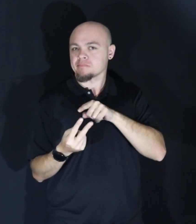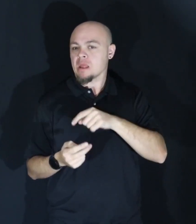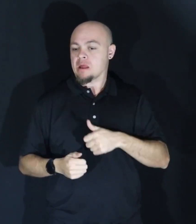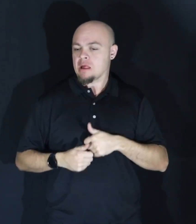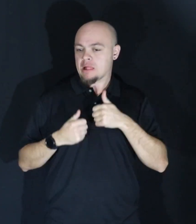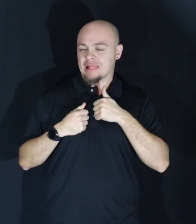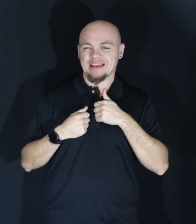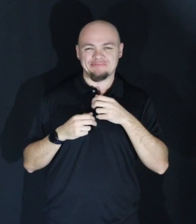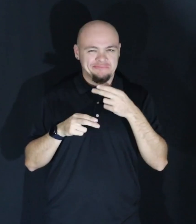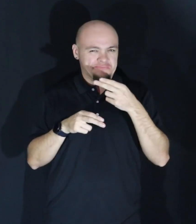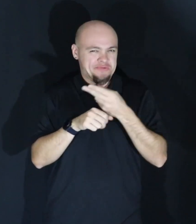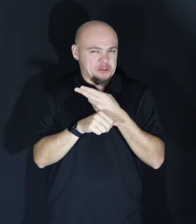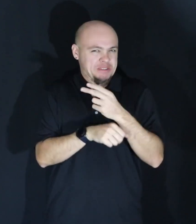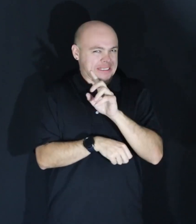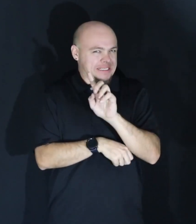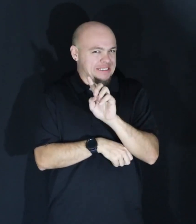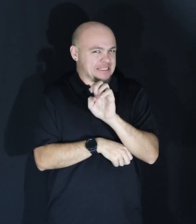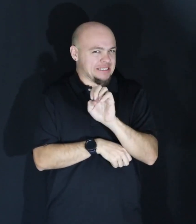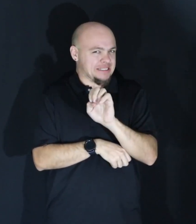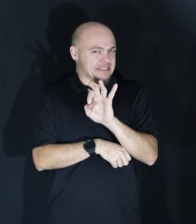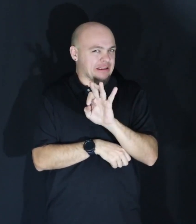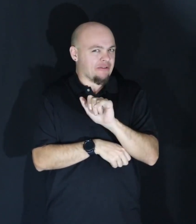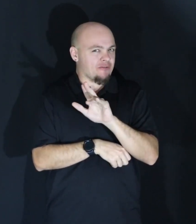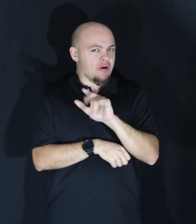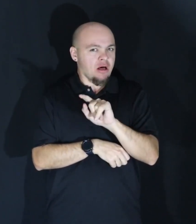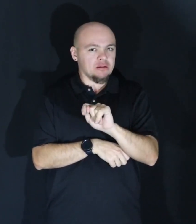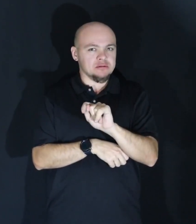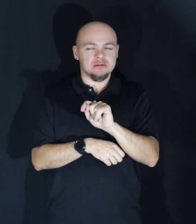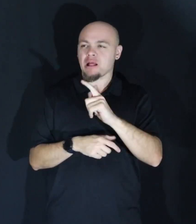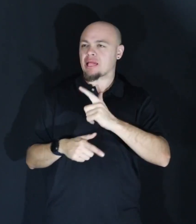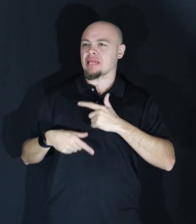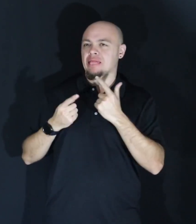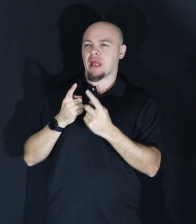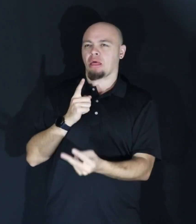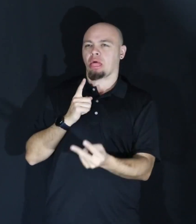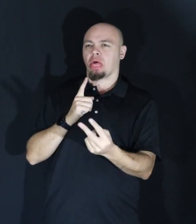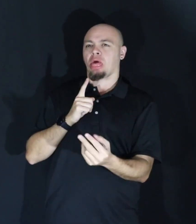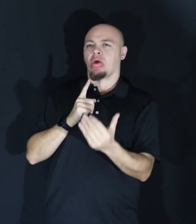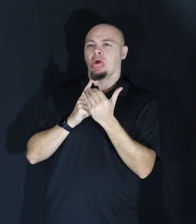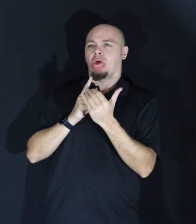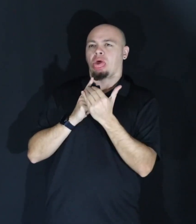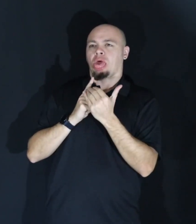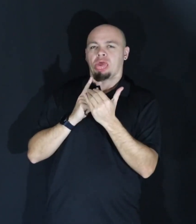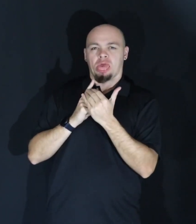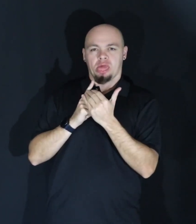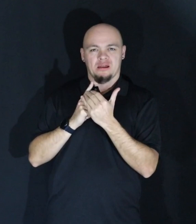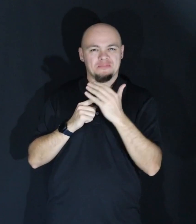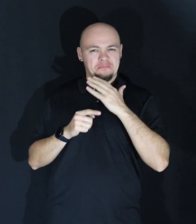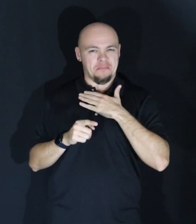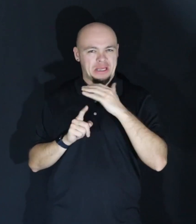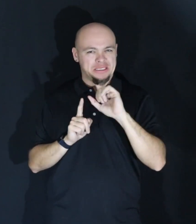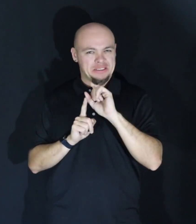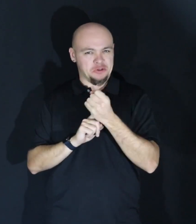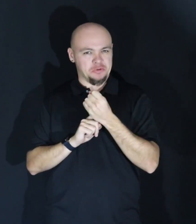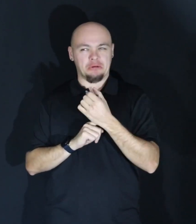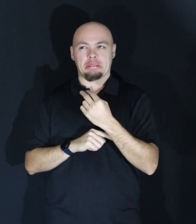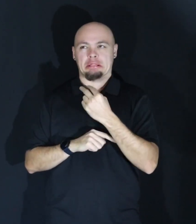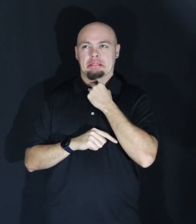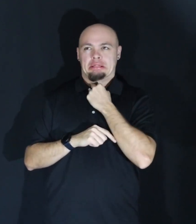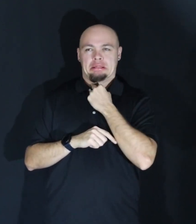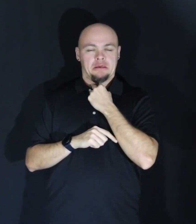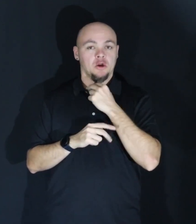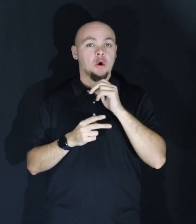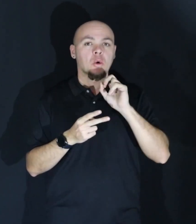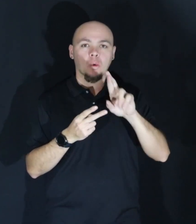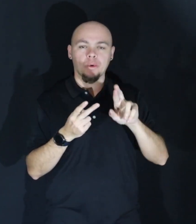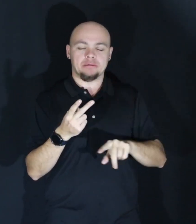by default, as though life was happening to me, and become a victim to my circumstances, or I could choose to admit